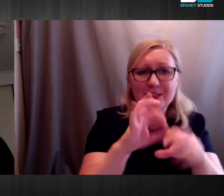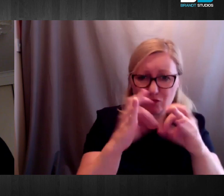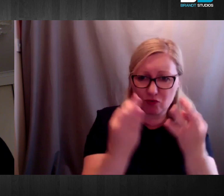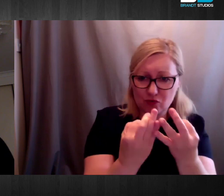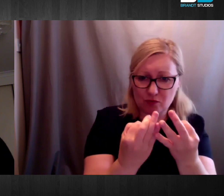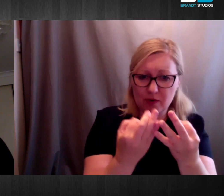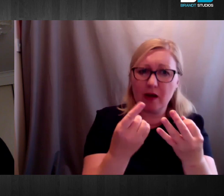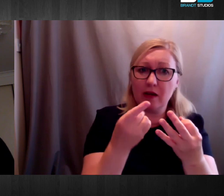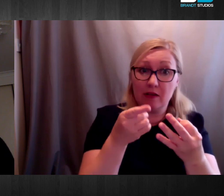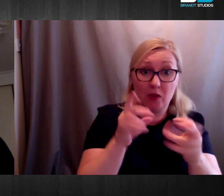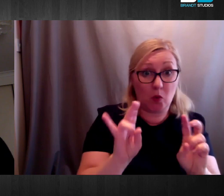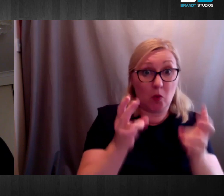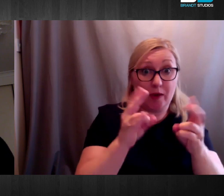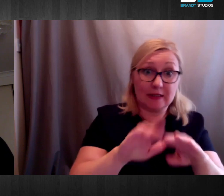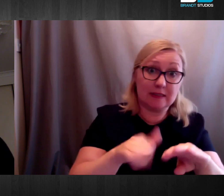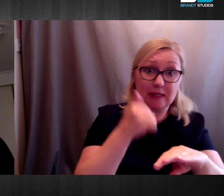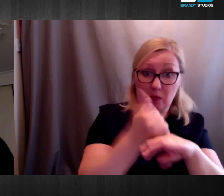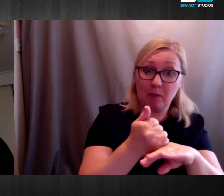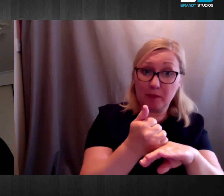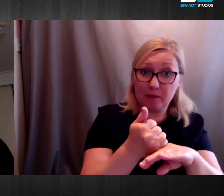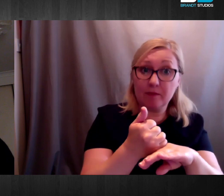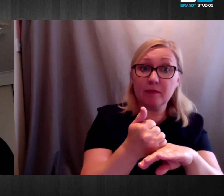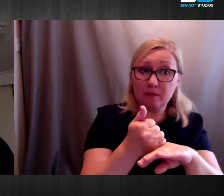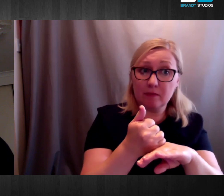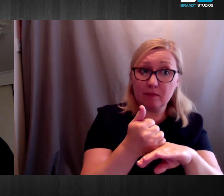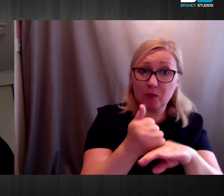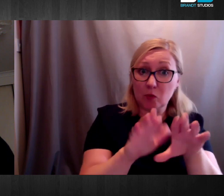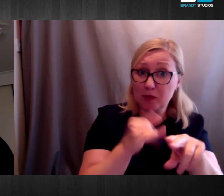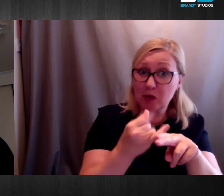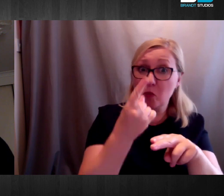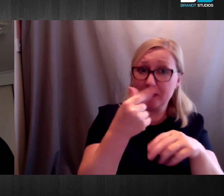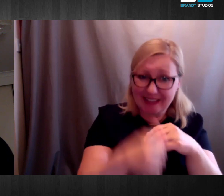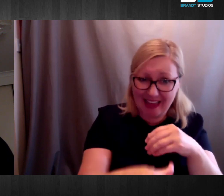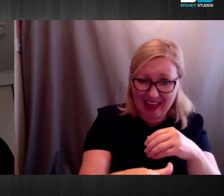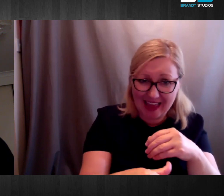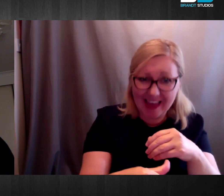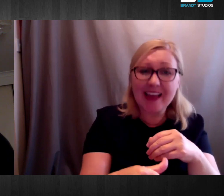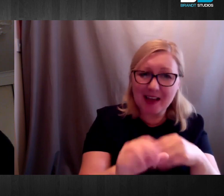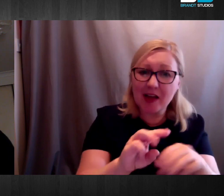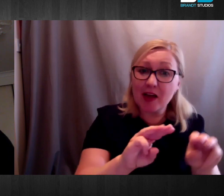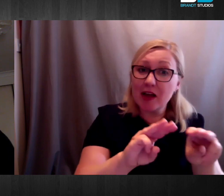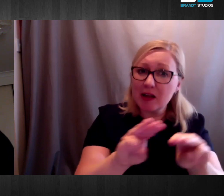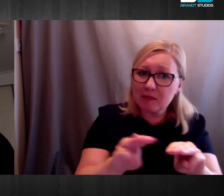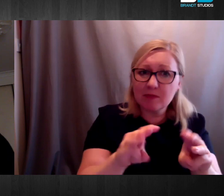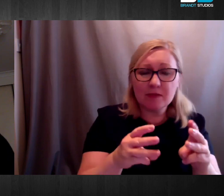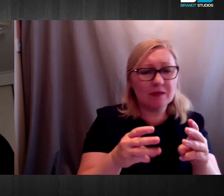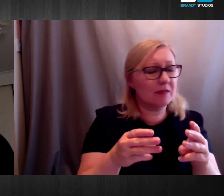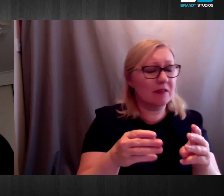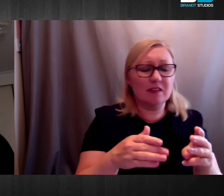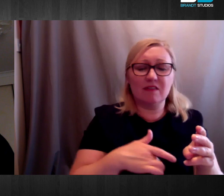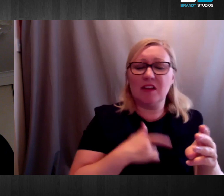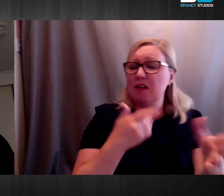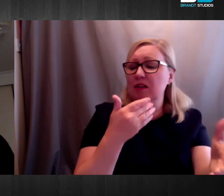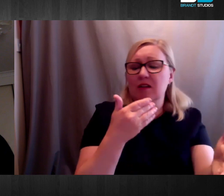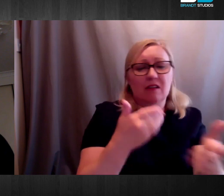really, really keen to have a say. They didn't care about whether they were reimbursed for anything, and particularly that it was all going to